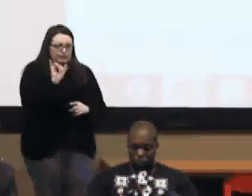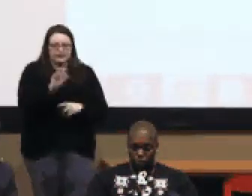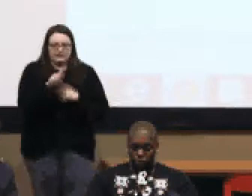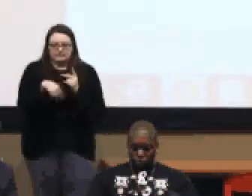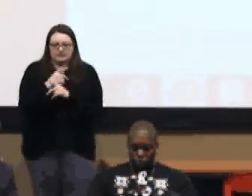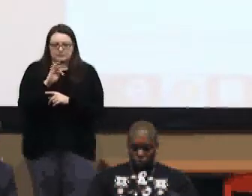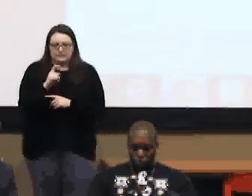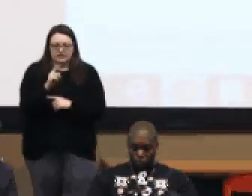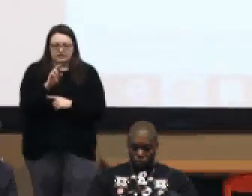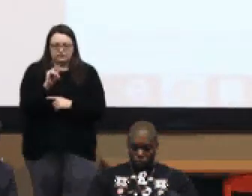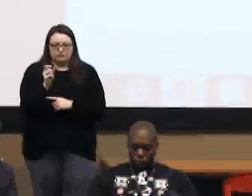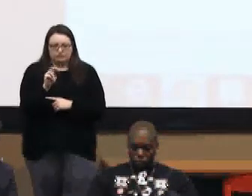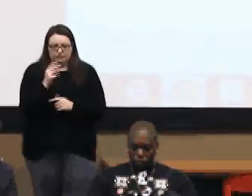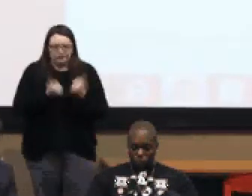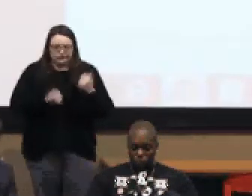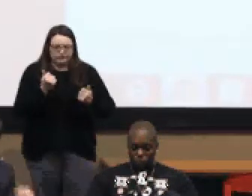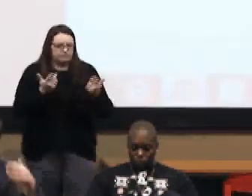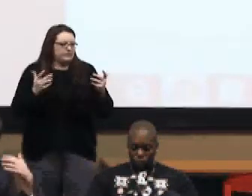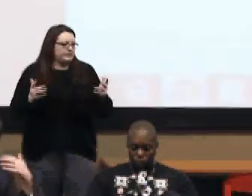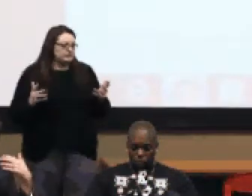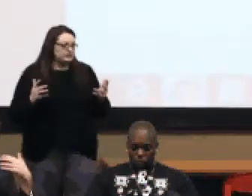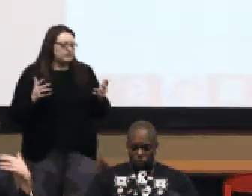And